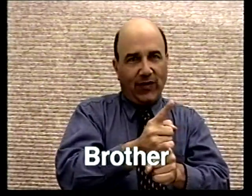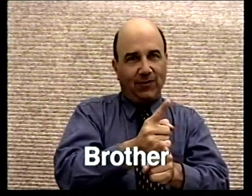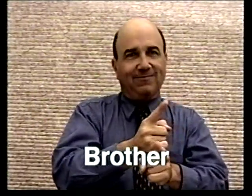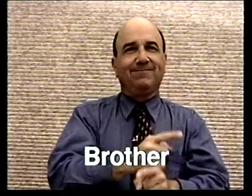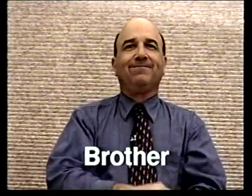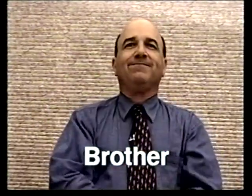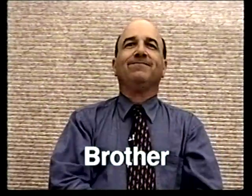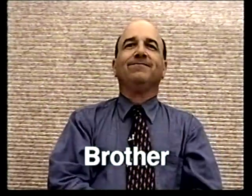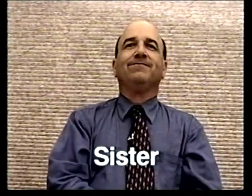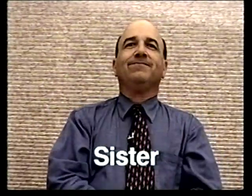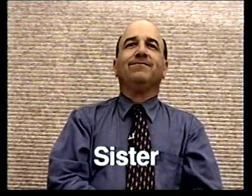Brother.